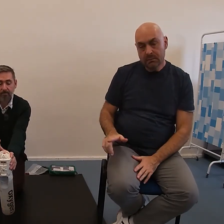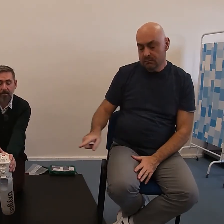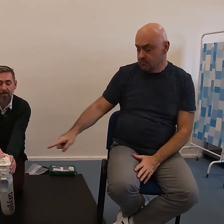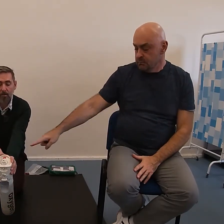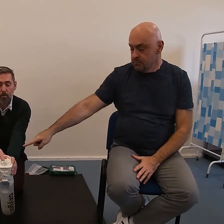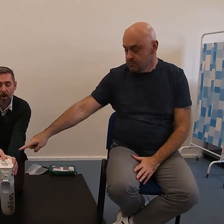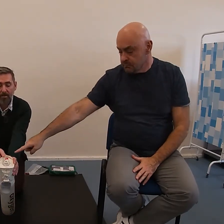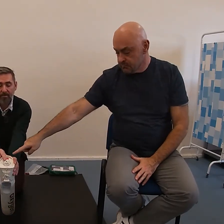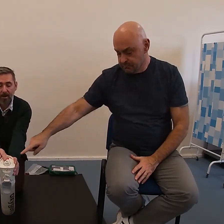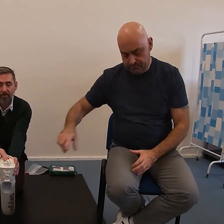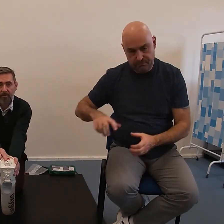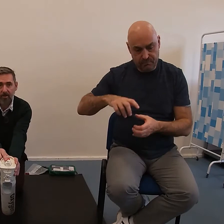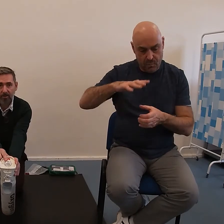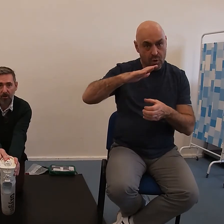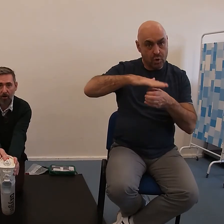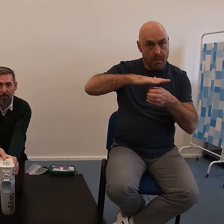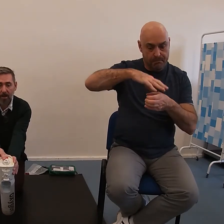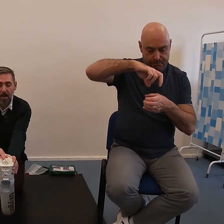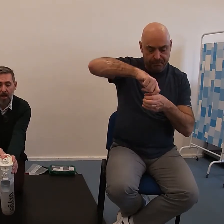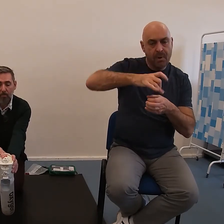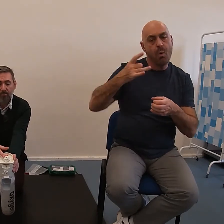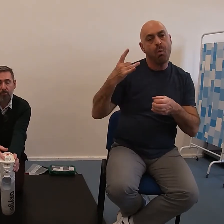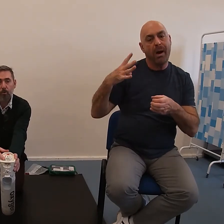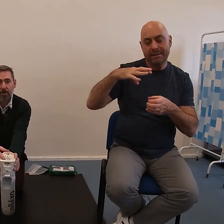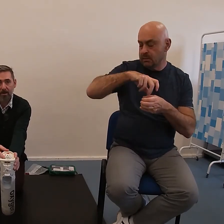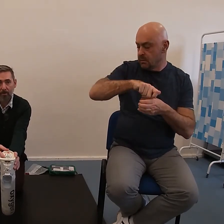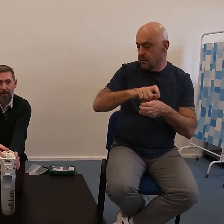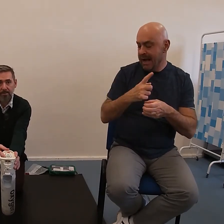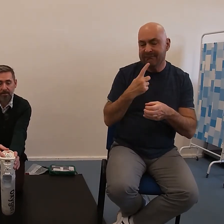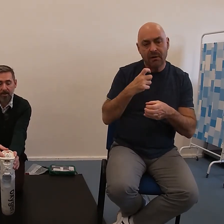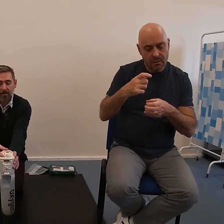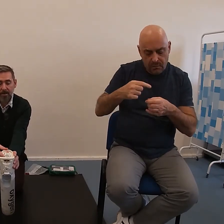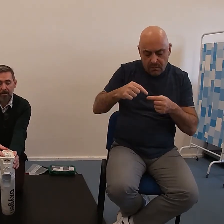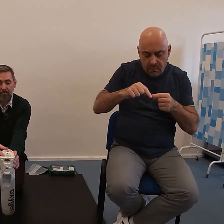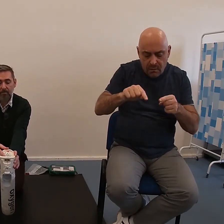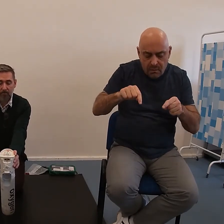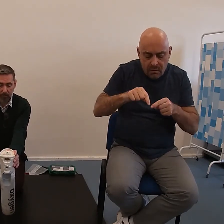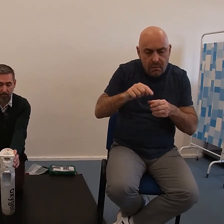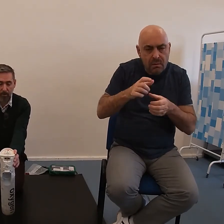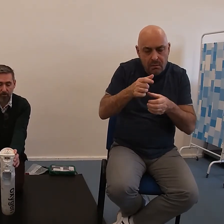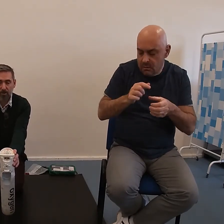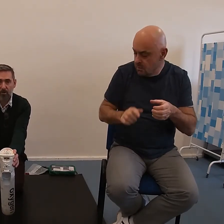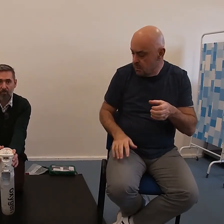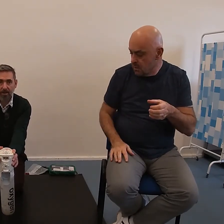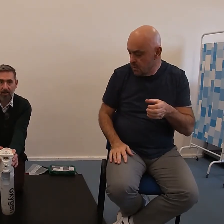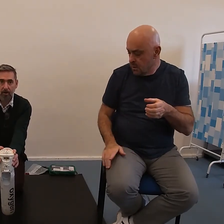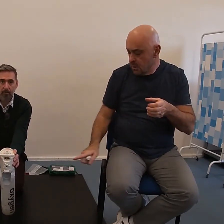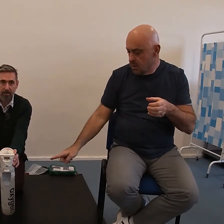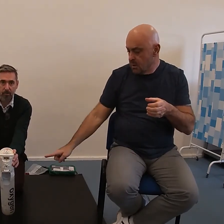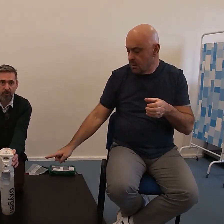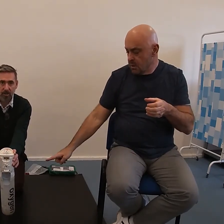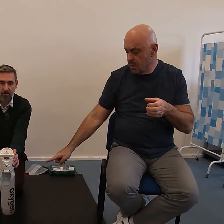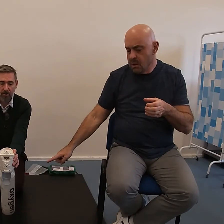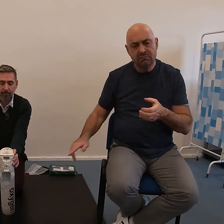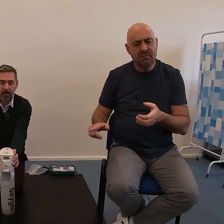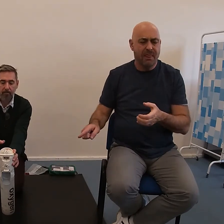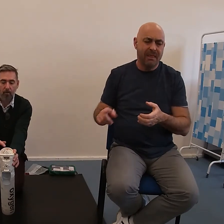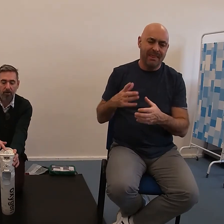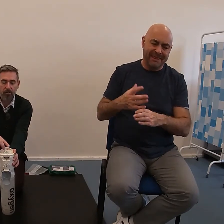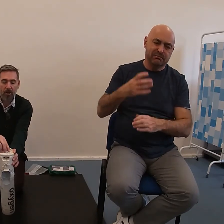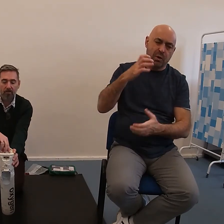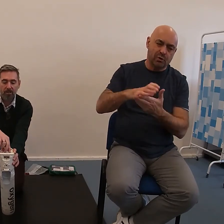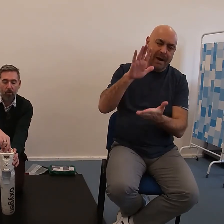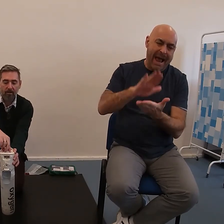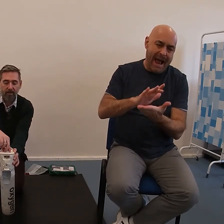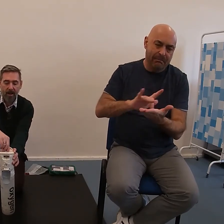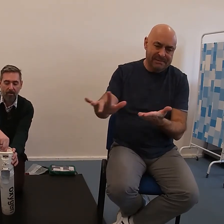rate, there's a white valve at the very top with a small window in it. Now, the bottle is not running at the moment, it's on 0, but